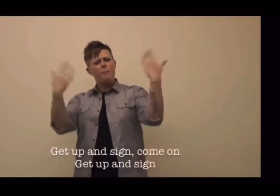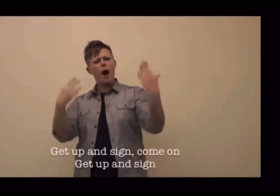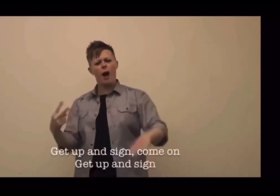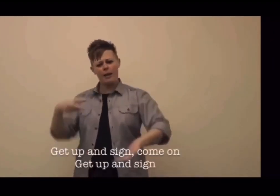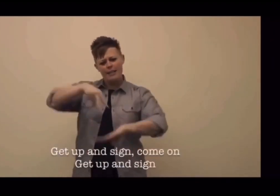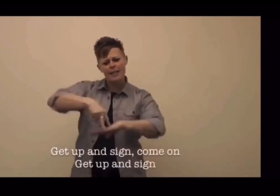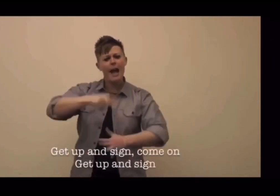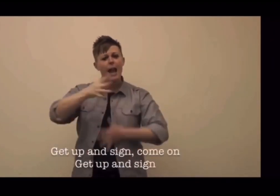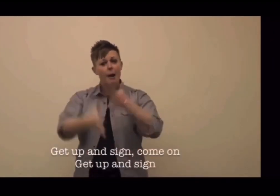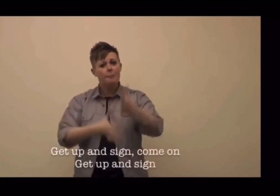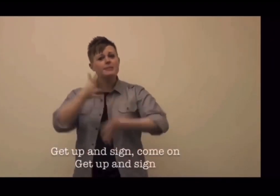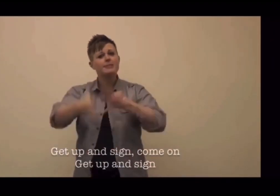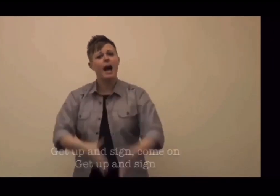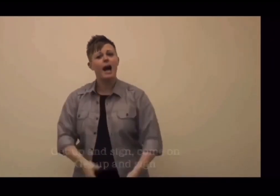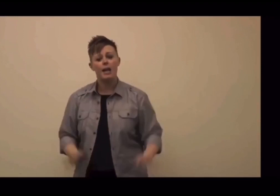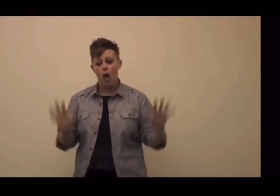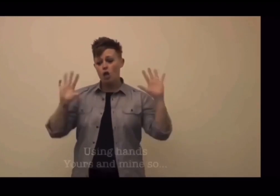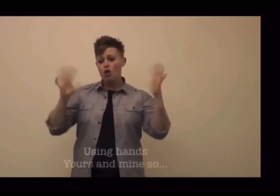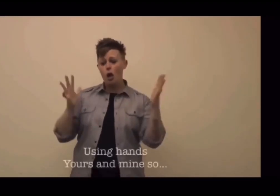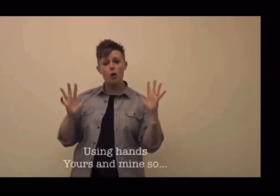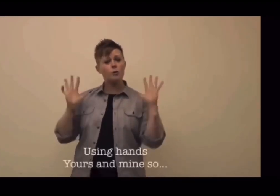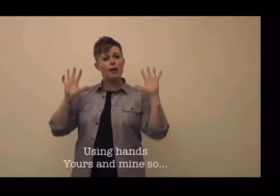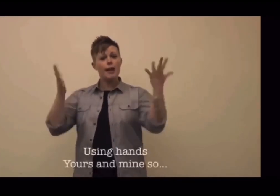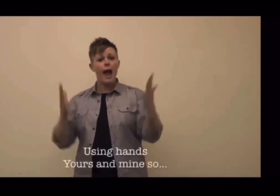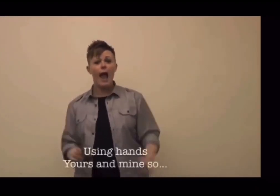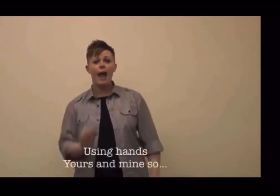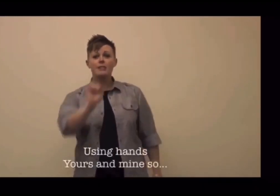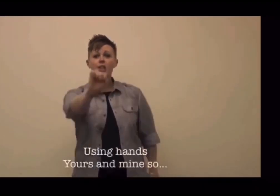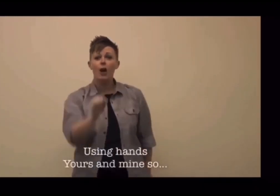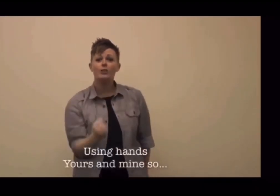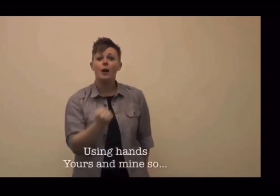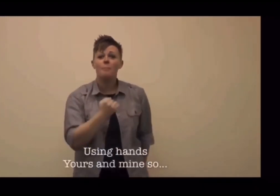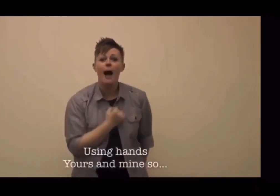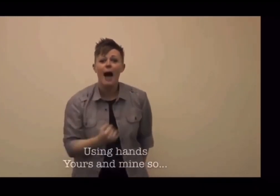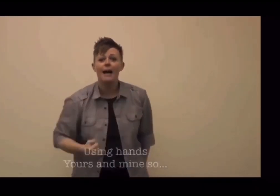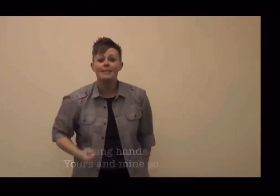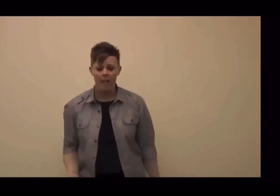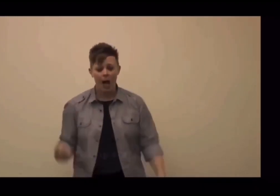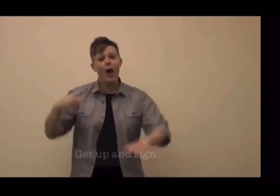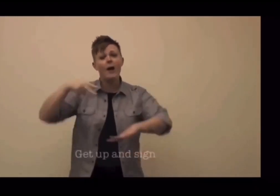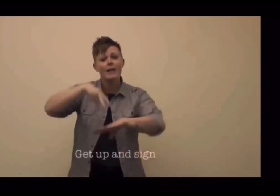Hands, yours and mine, so